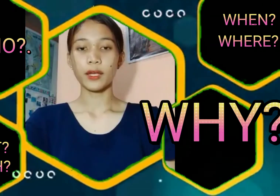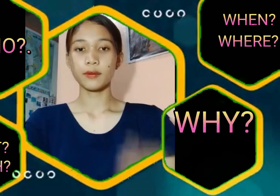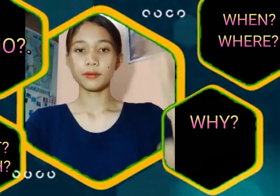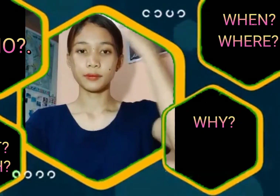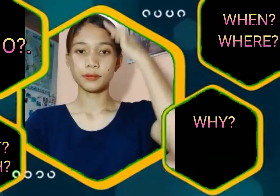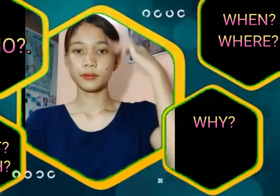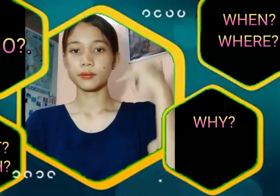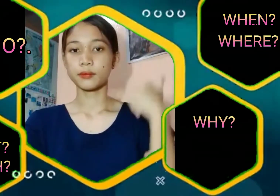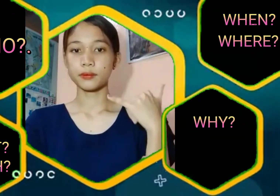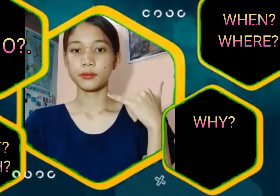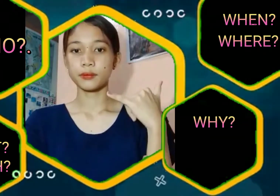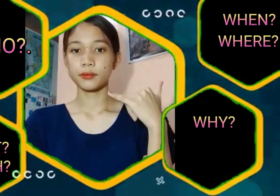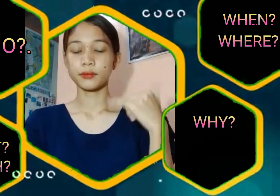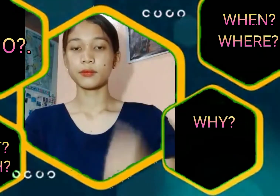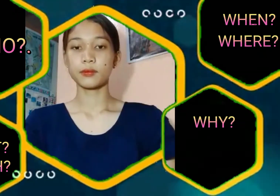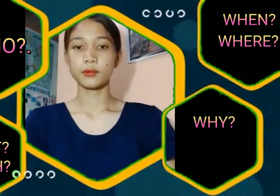why,